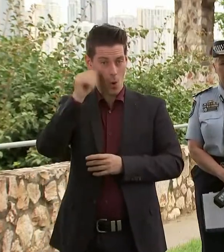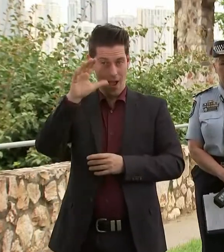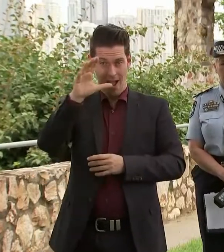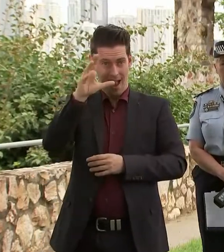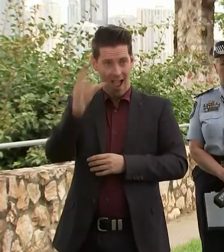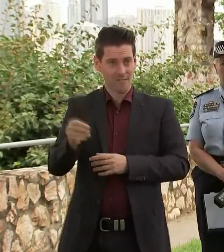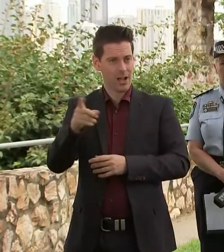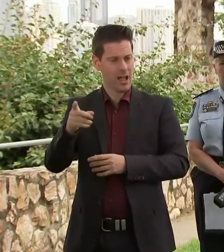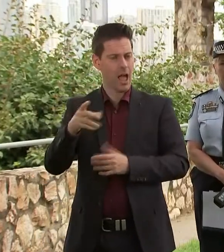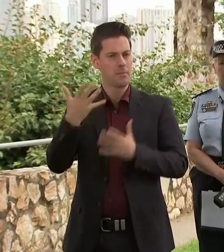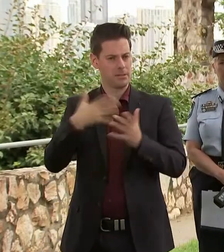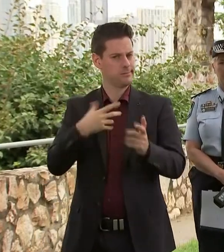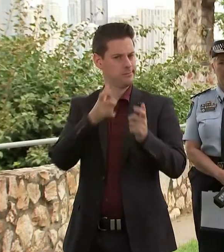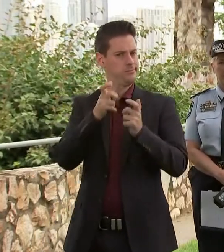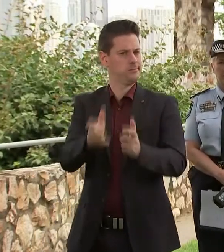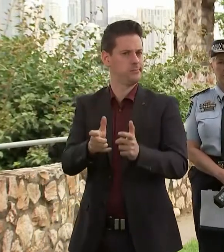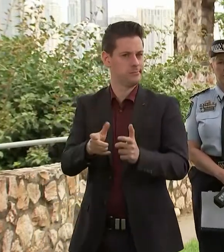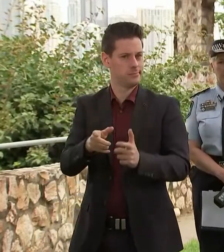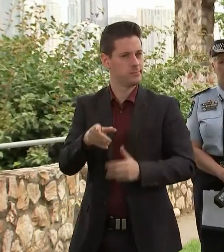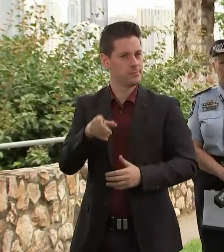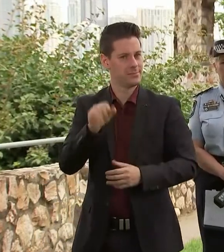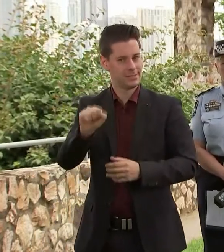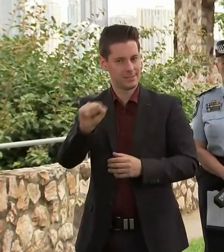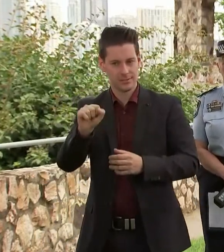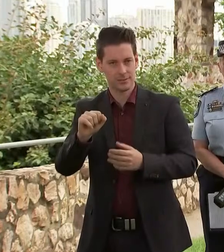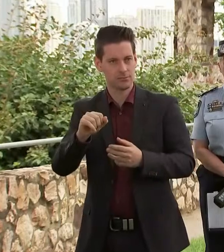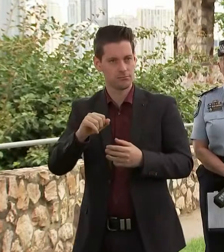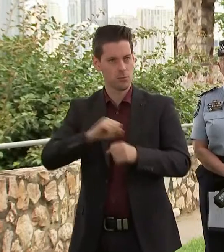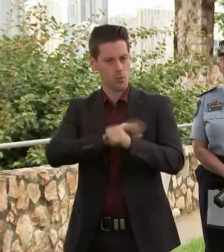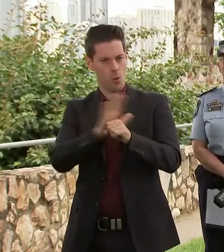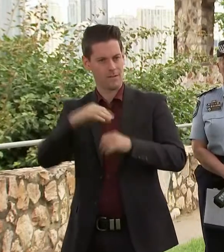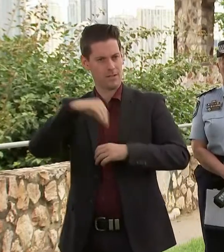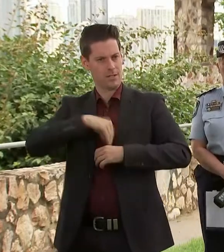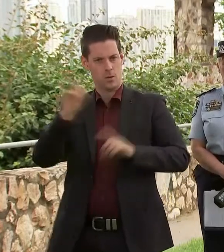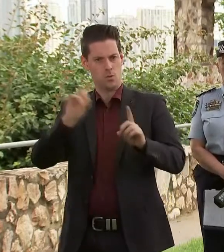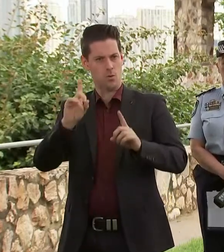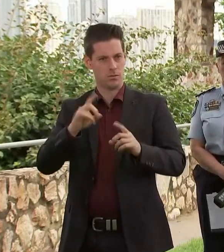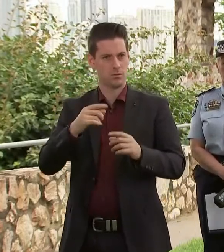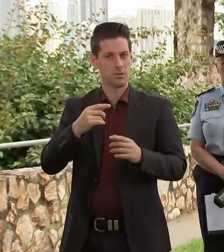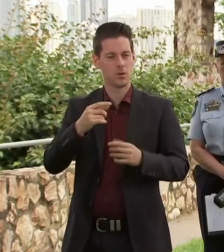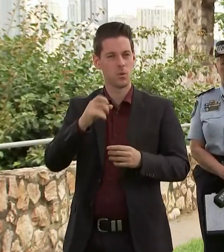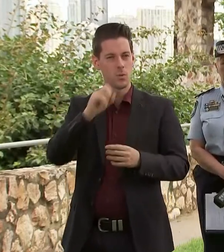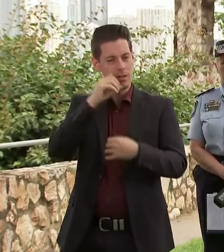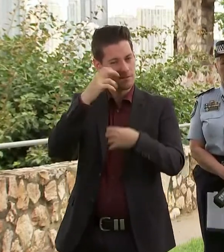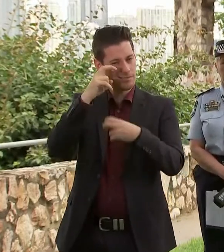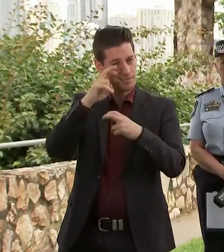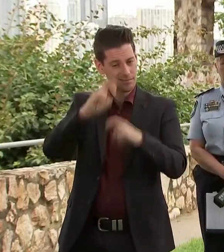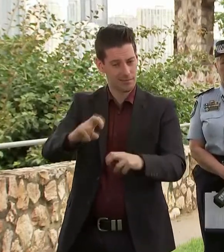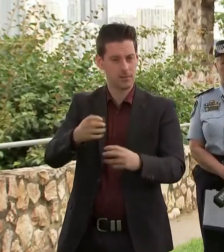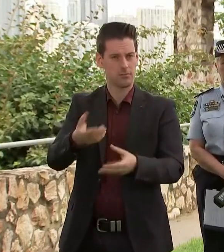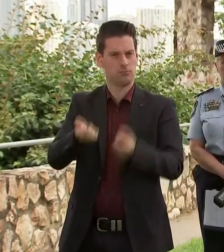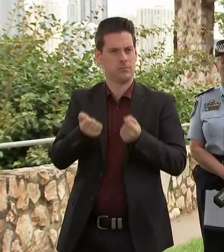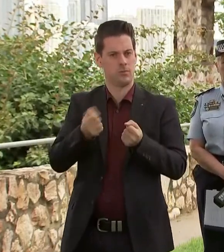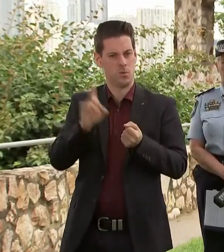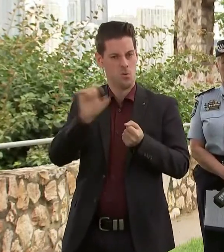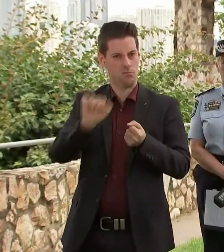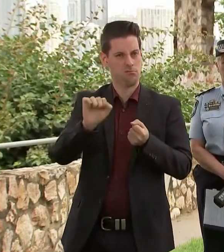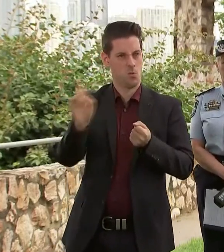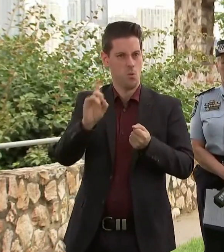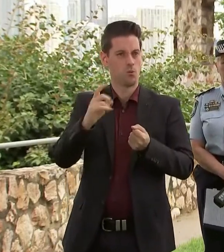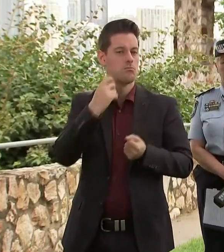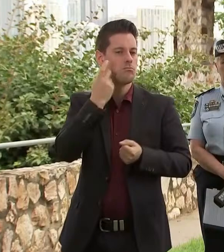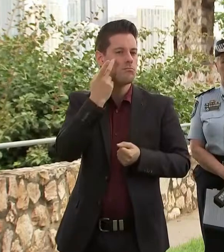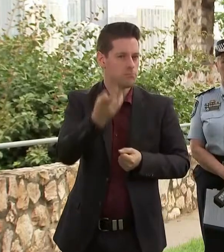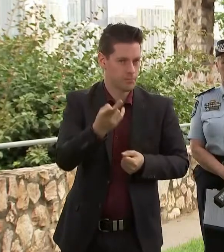we're very closely following his genomic sequencing results, which should be available in the next day to 2 days. Obviously